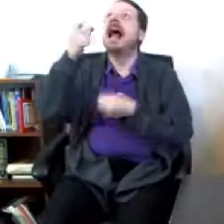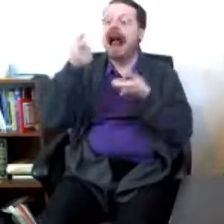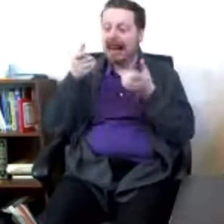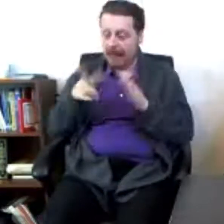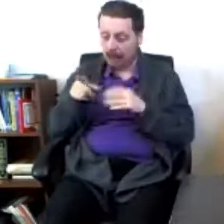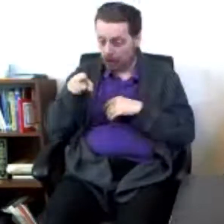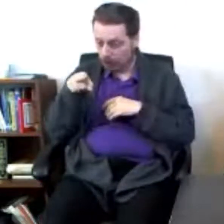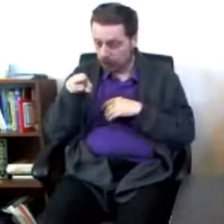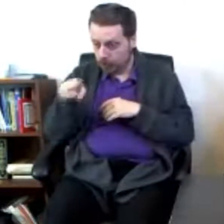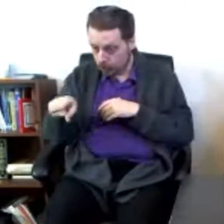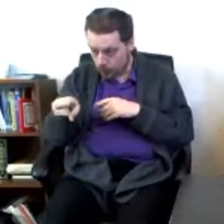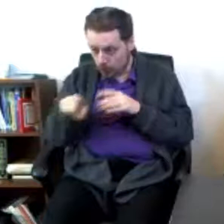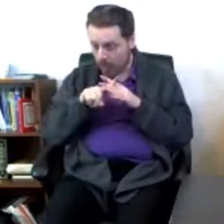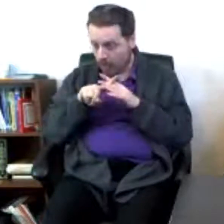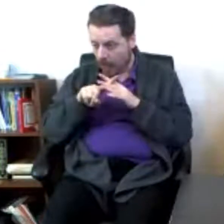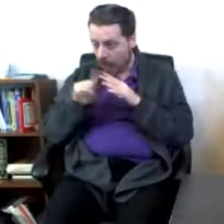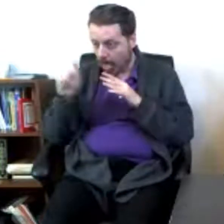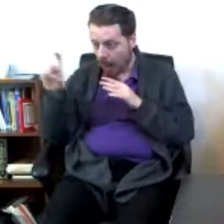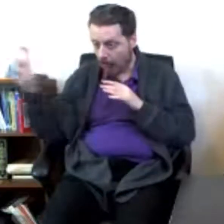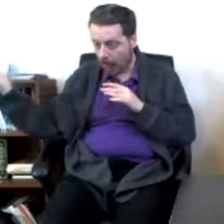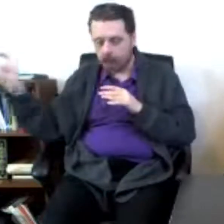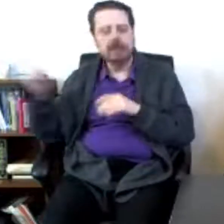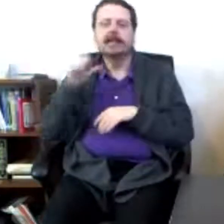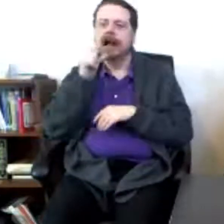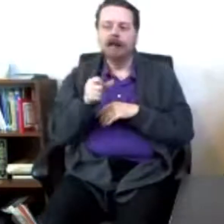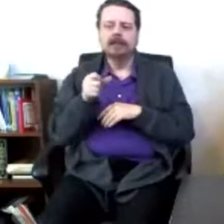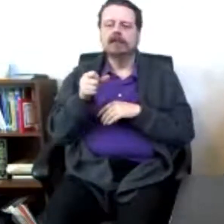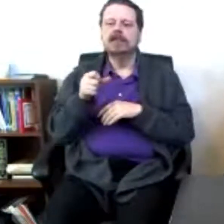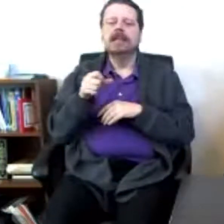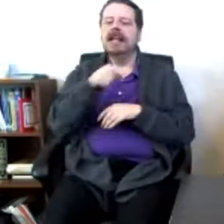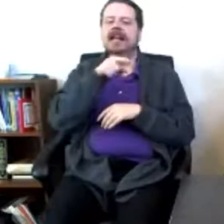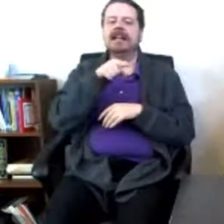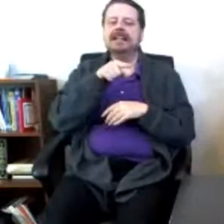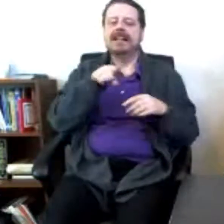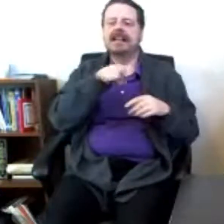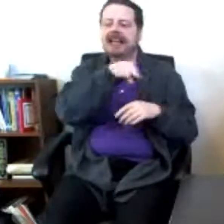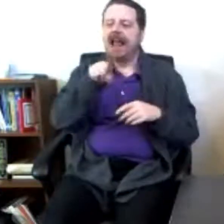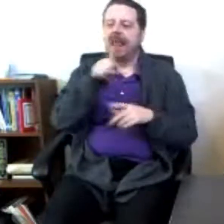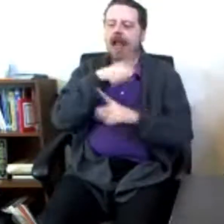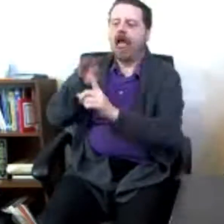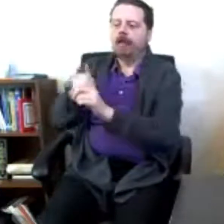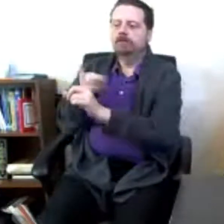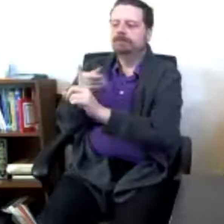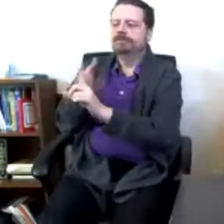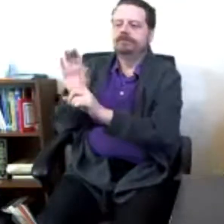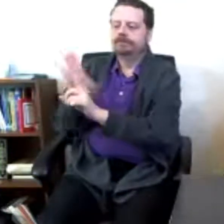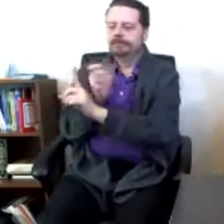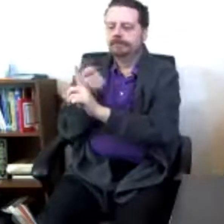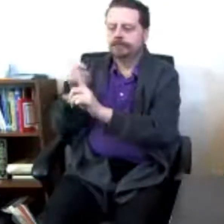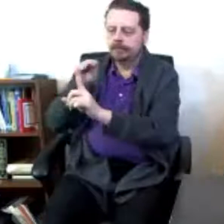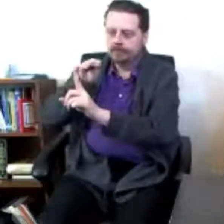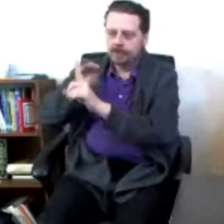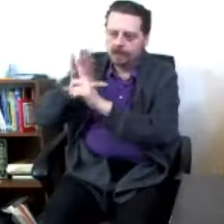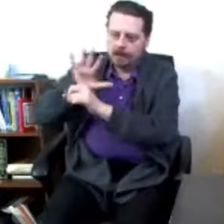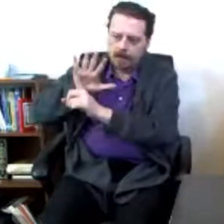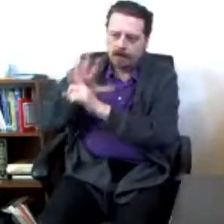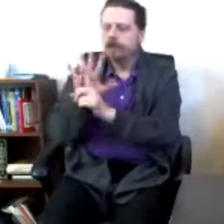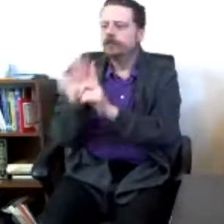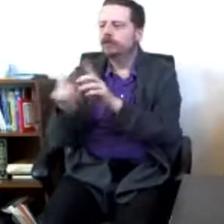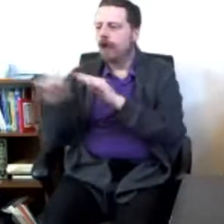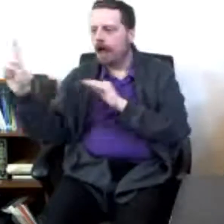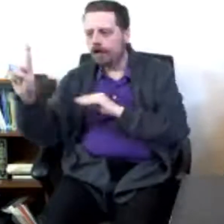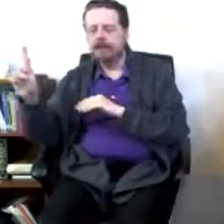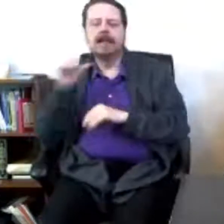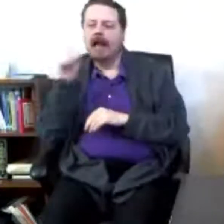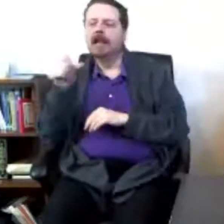let misguidance influence your life. If you love him and you follow him, he would protect you. He would keep